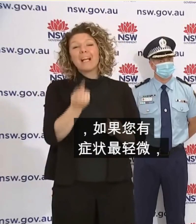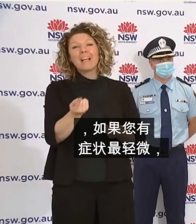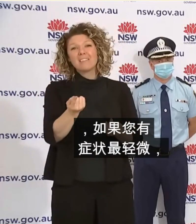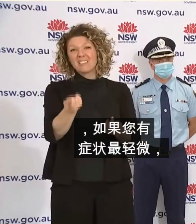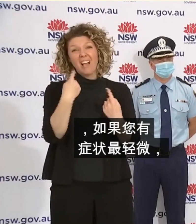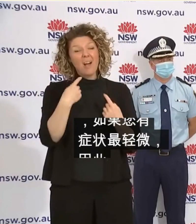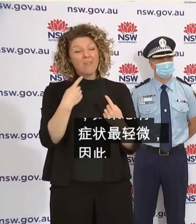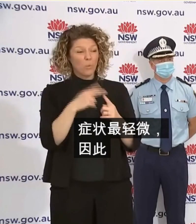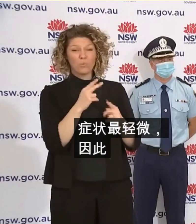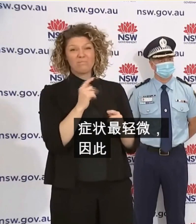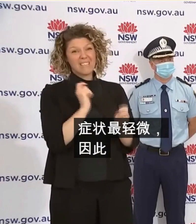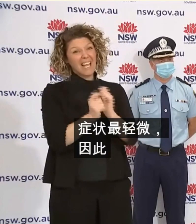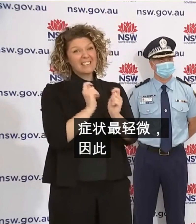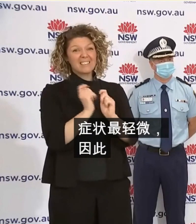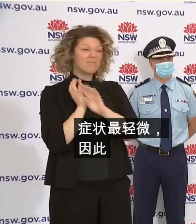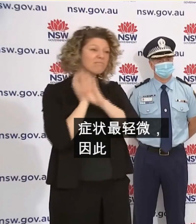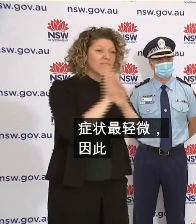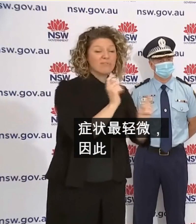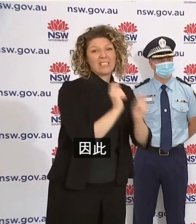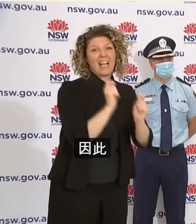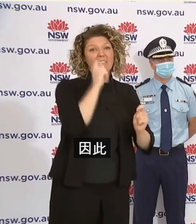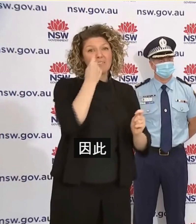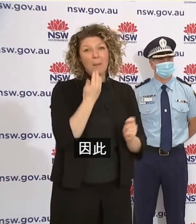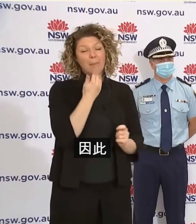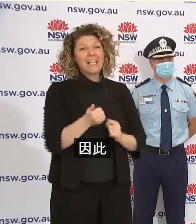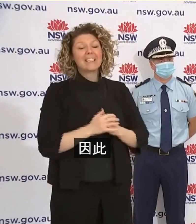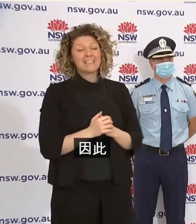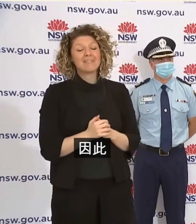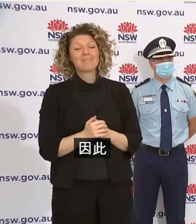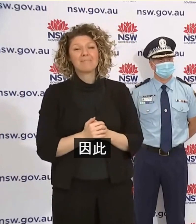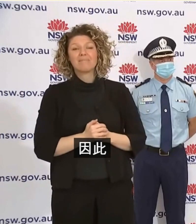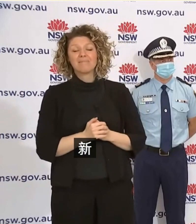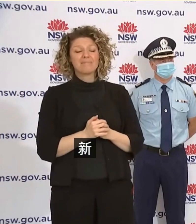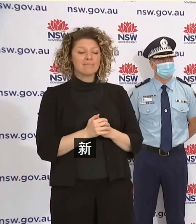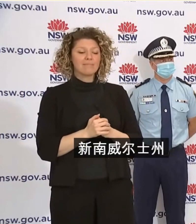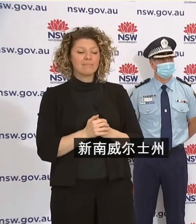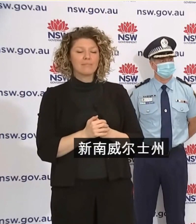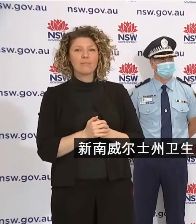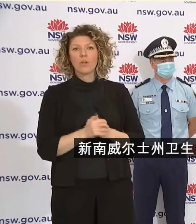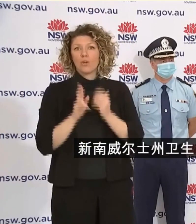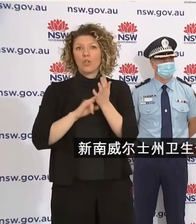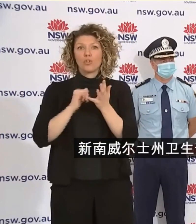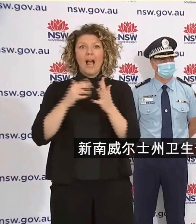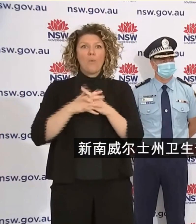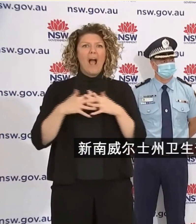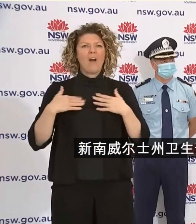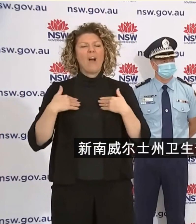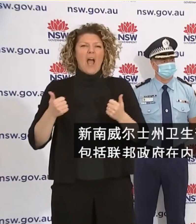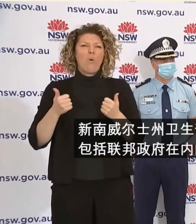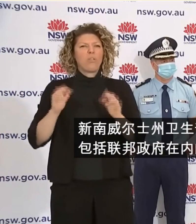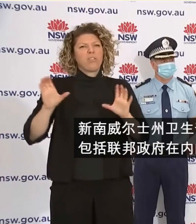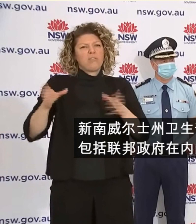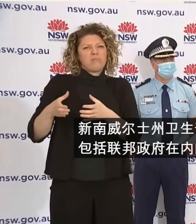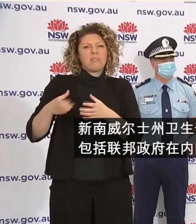mildest of symptoms. So there are considerable efforts going on locally from New South Wales Health and